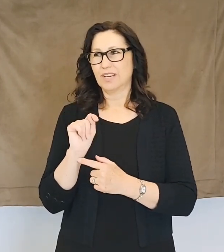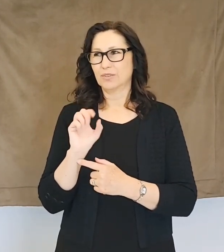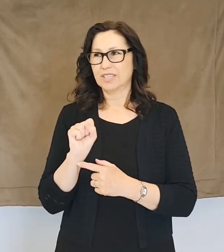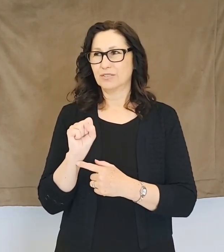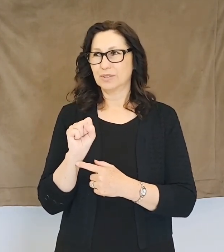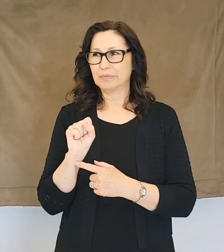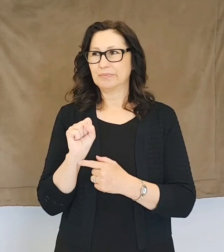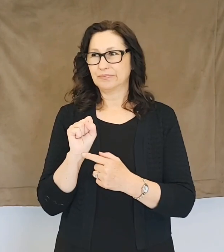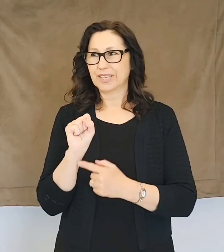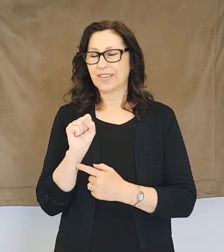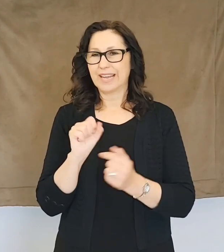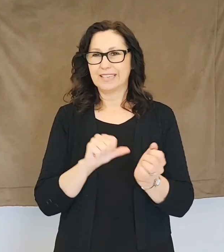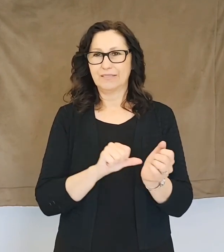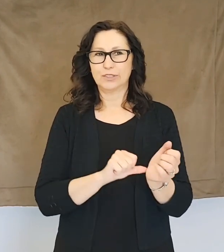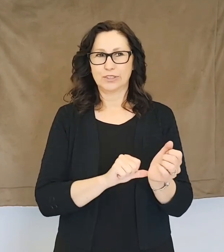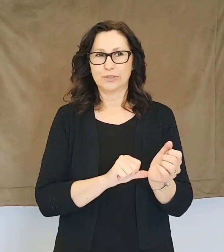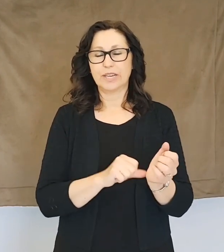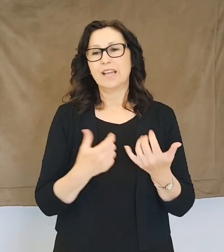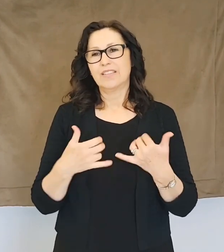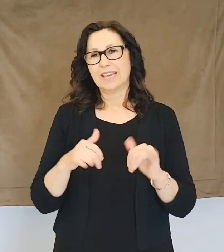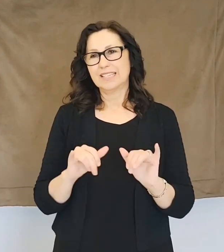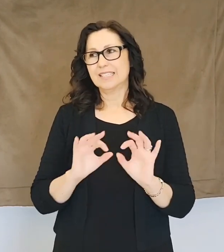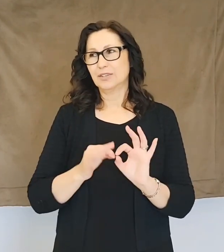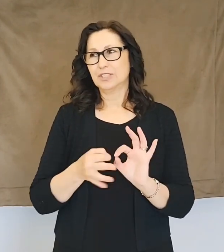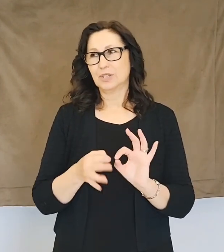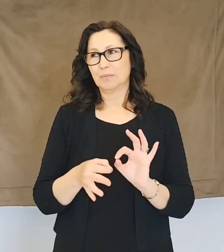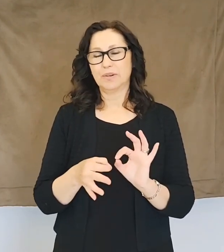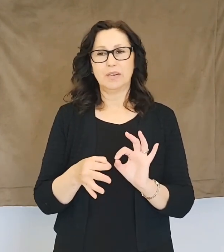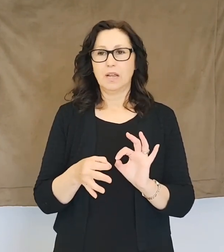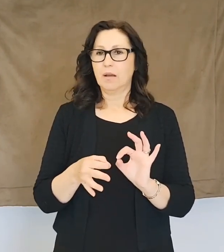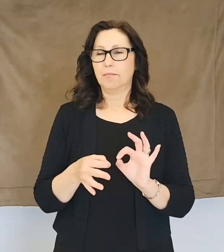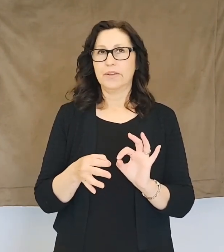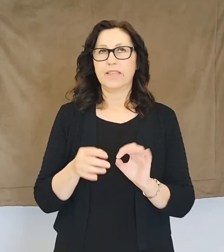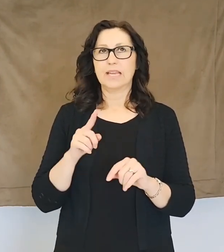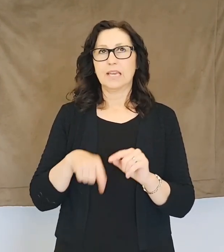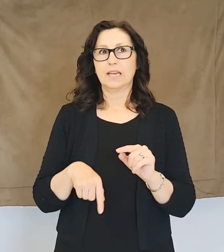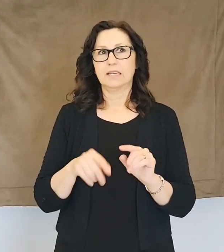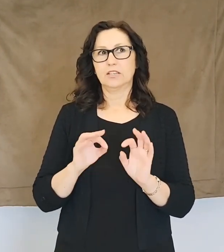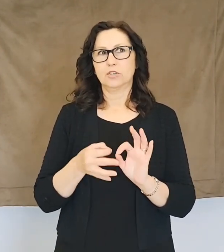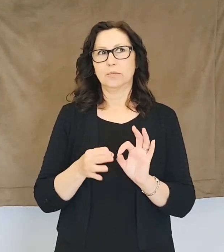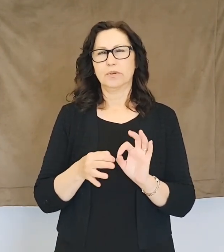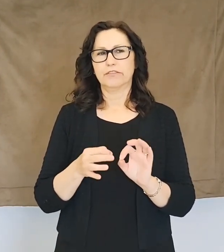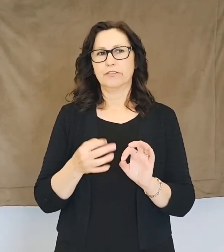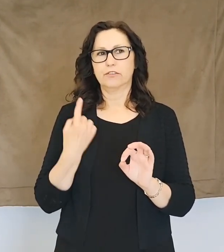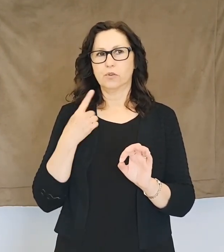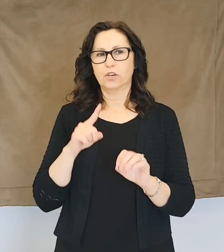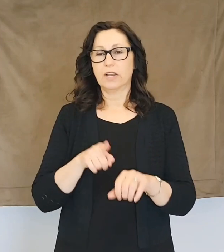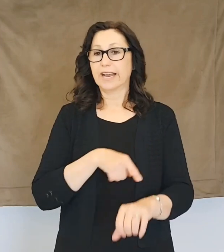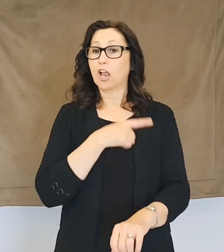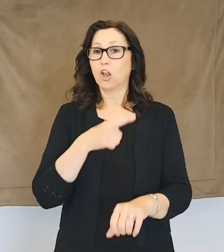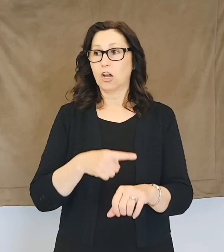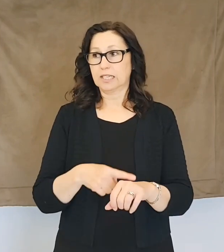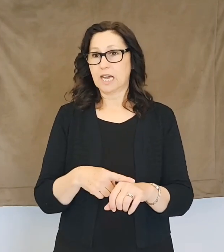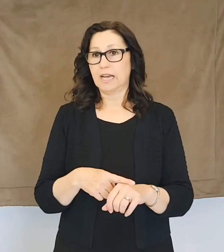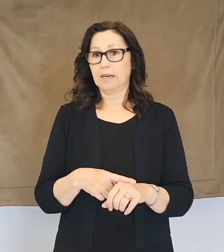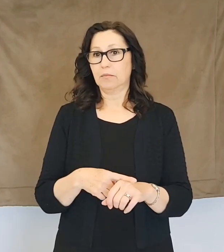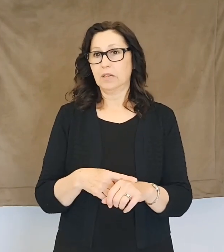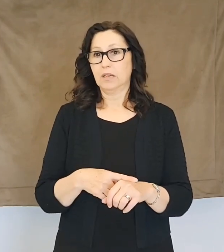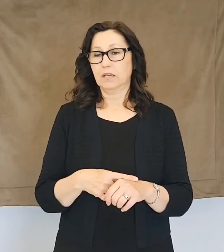tunnel syndrome and they had to have surgery. They can still interpret, but they can't interpret for like a long time,